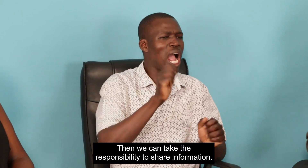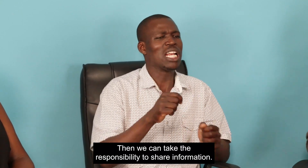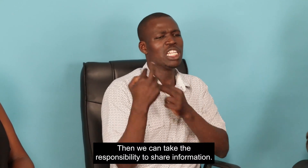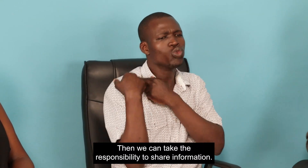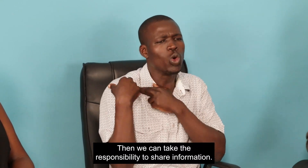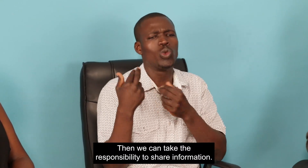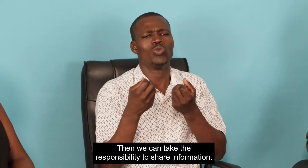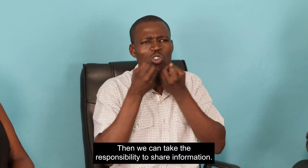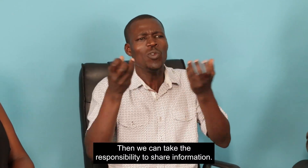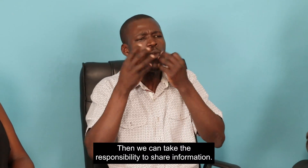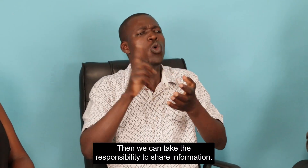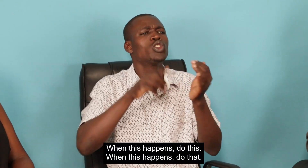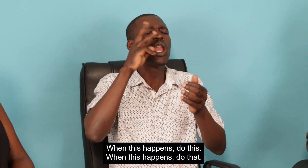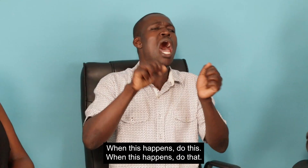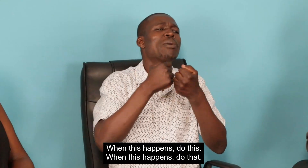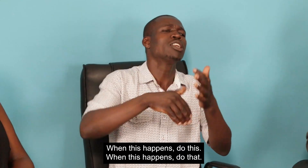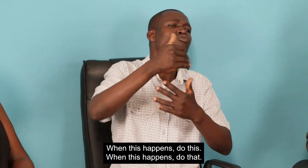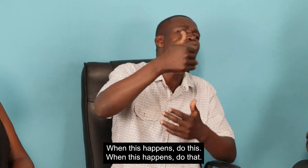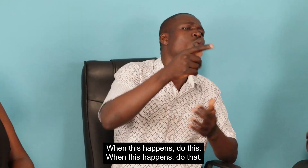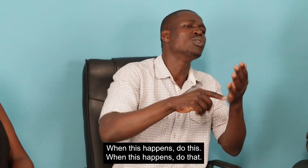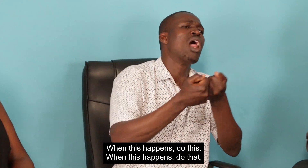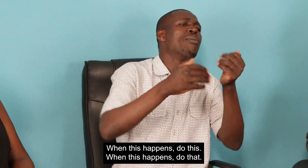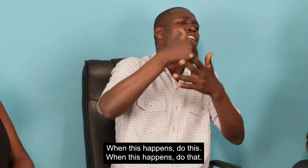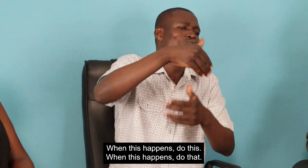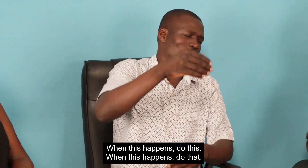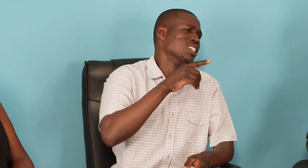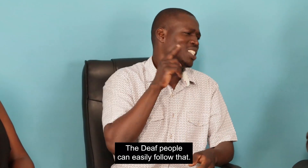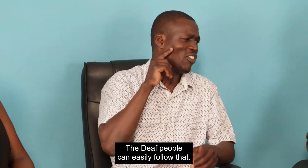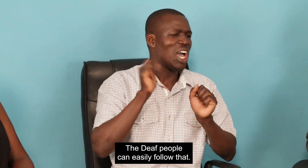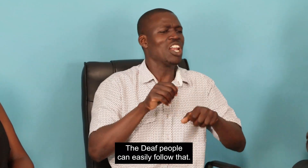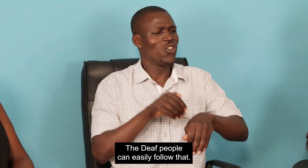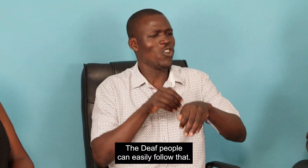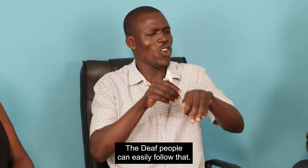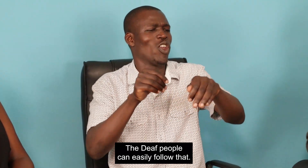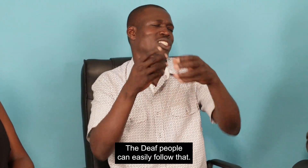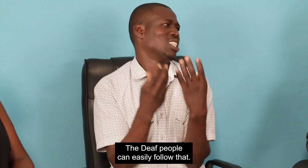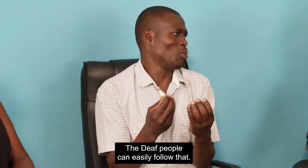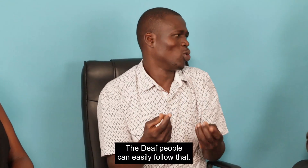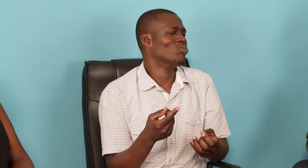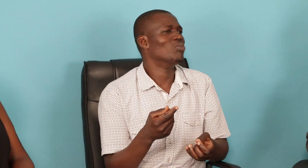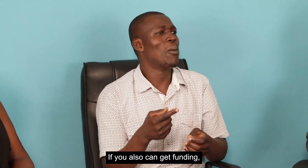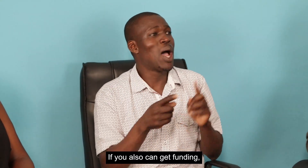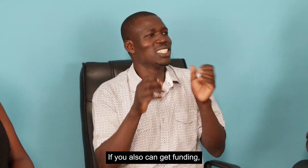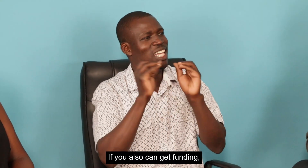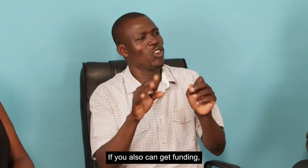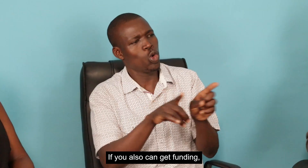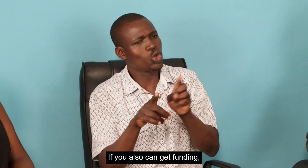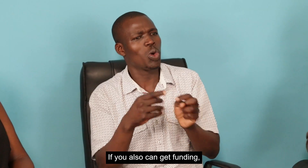There is not a lot of information out there for deaf, and we don't have people who are responsible for sharing those information. So following that is